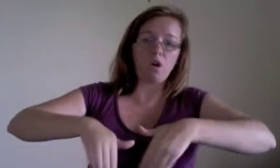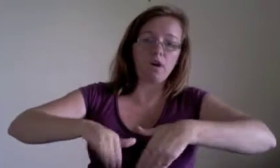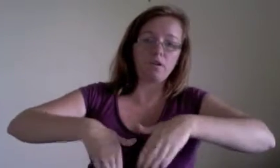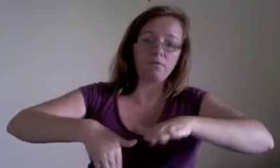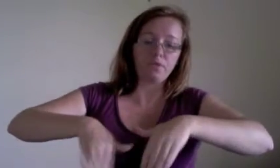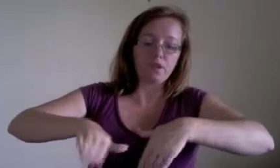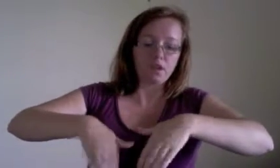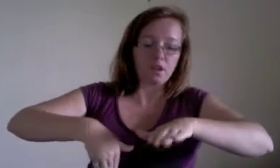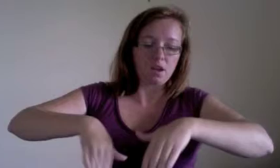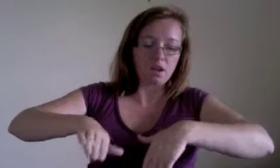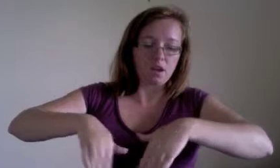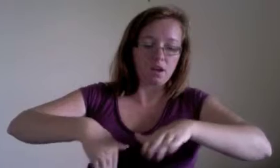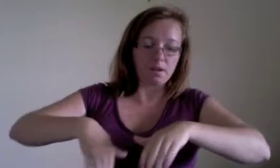walk?